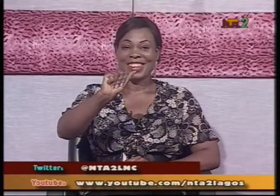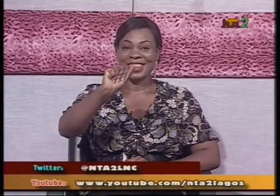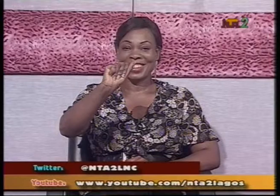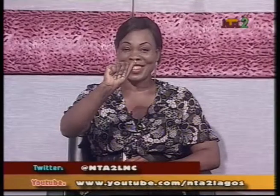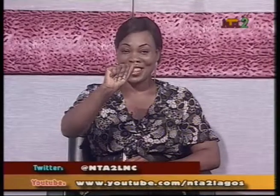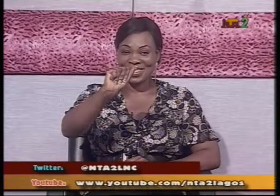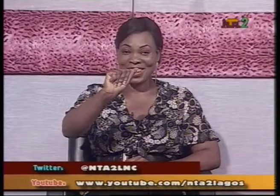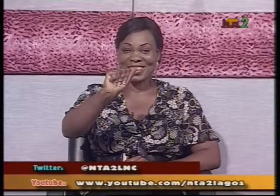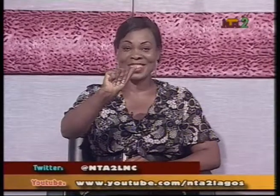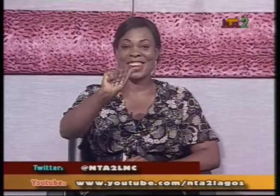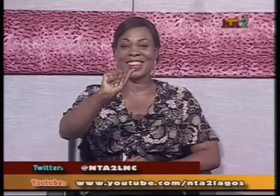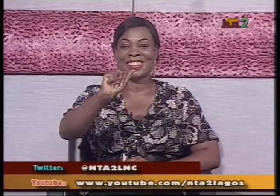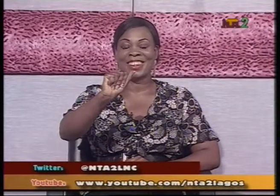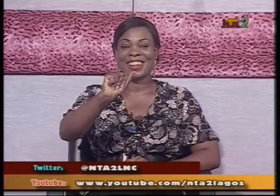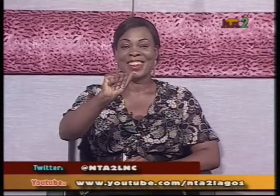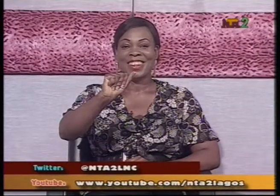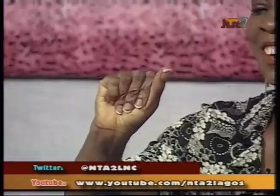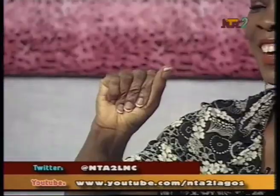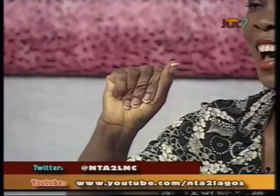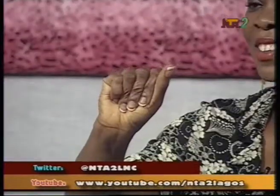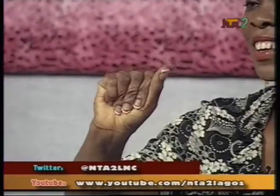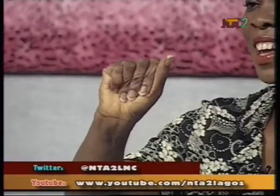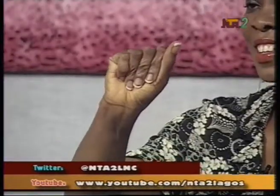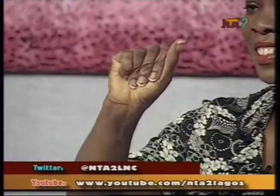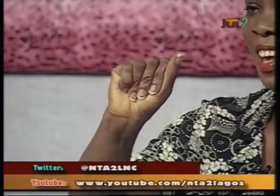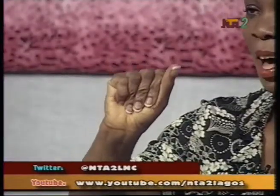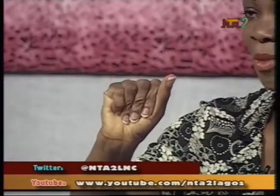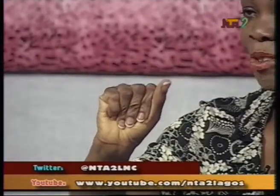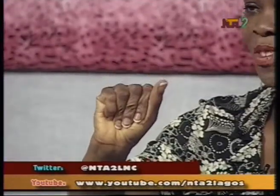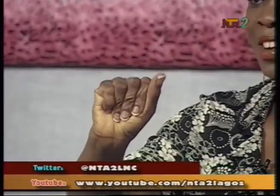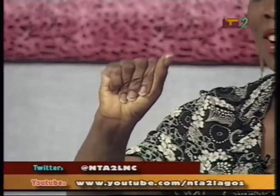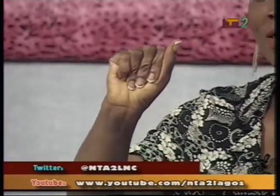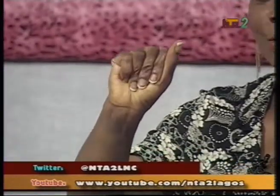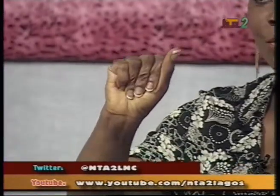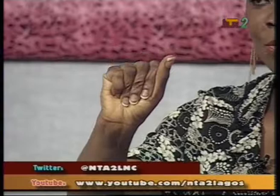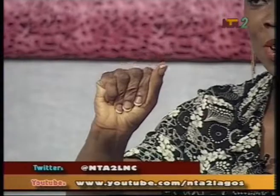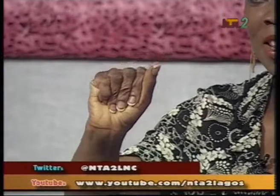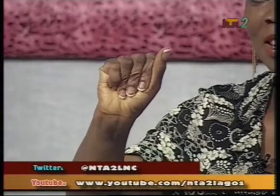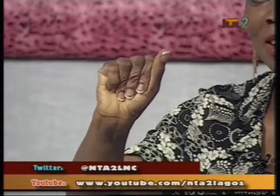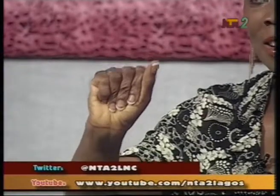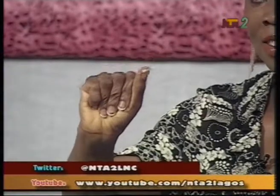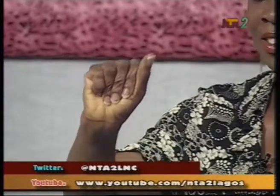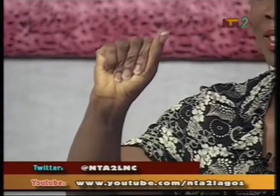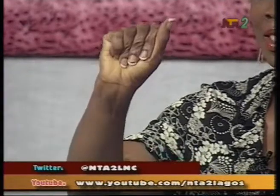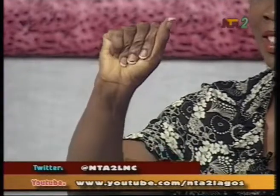This is how to sign letters A. Okay, after the class, I'm going to find out if you really learned. This is letter